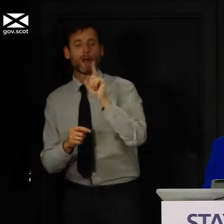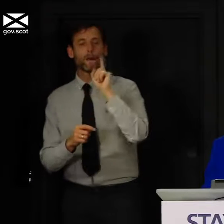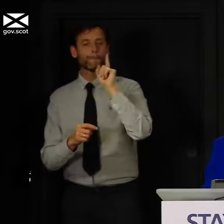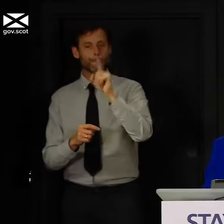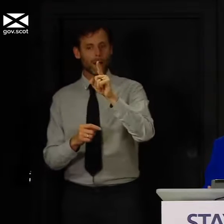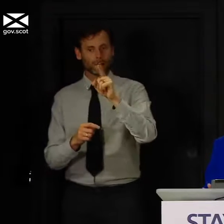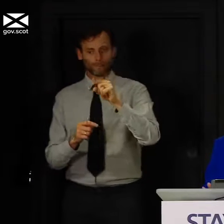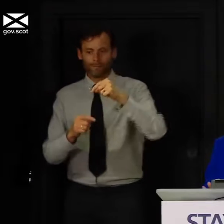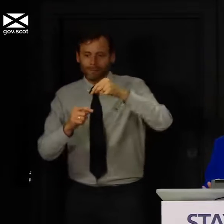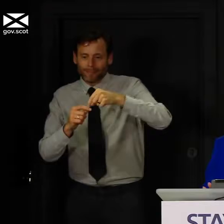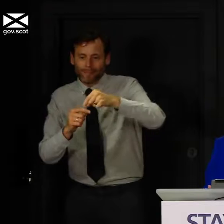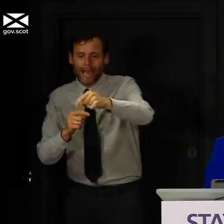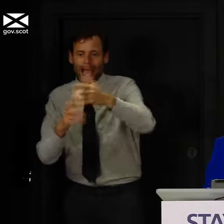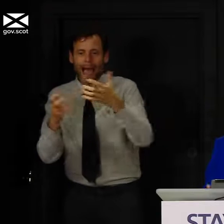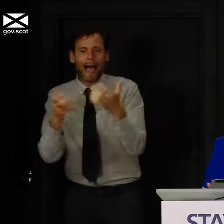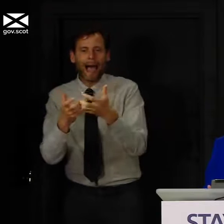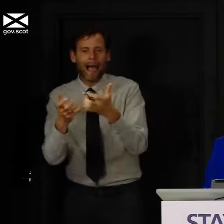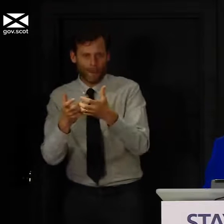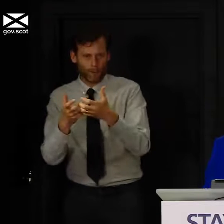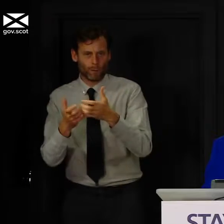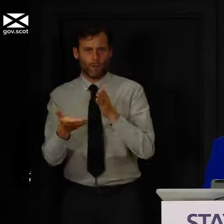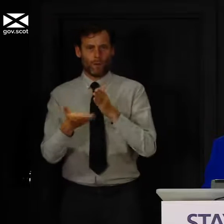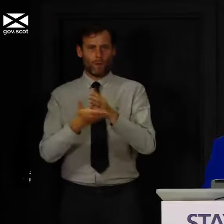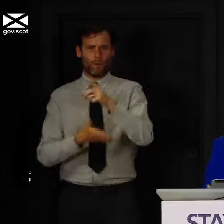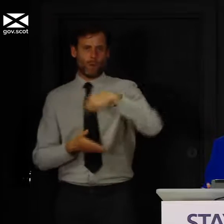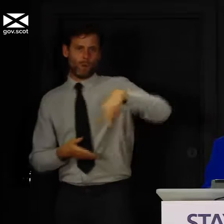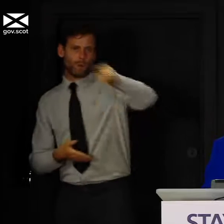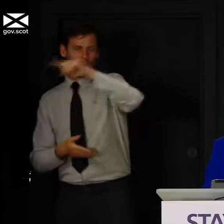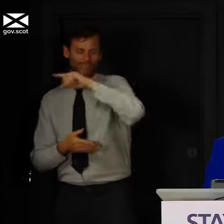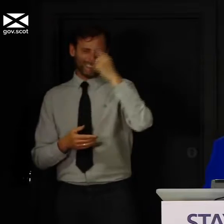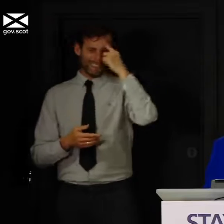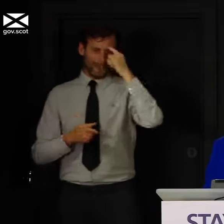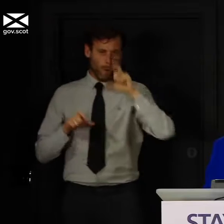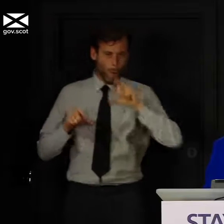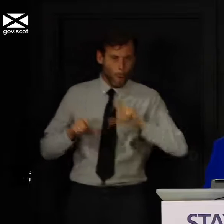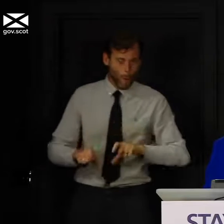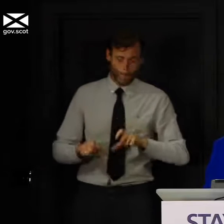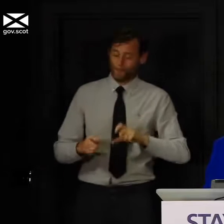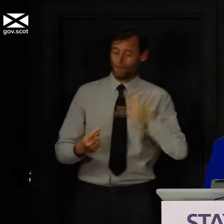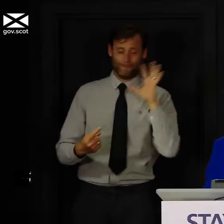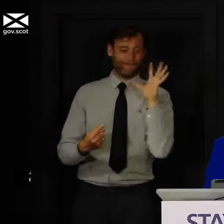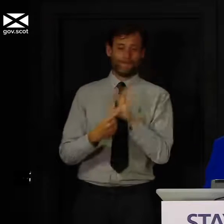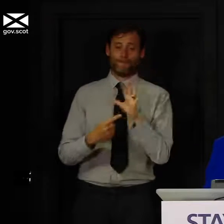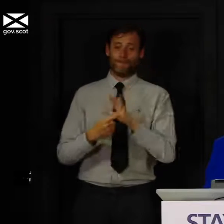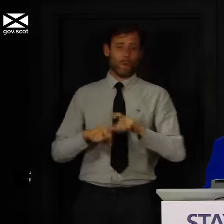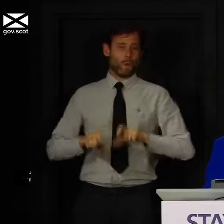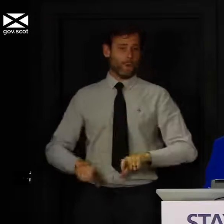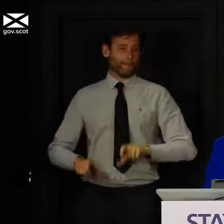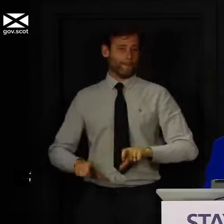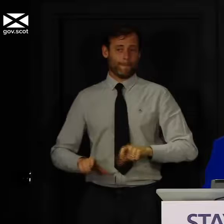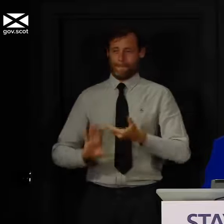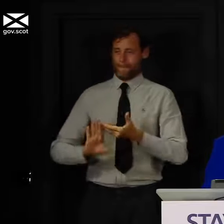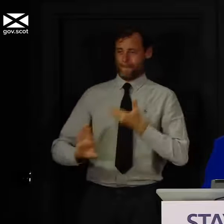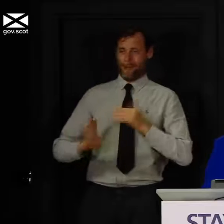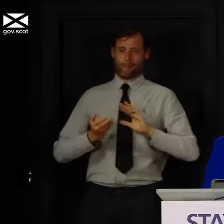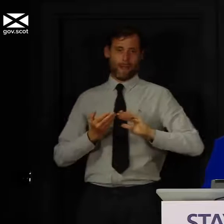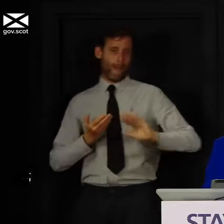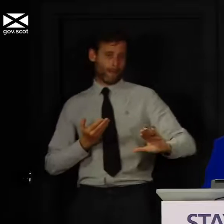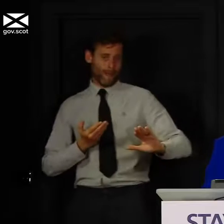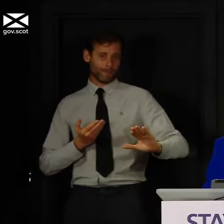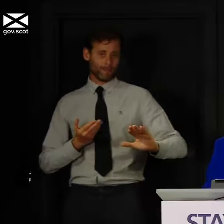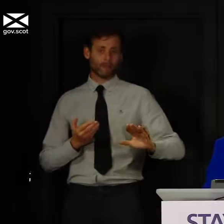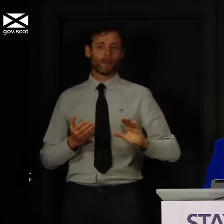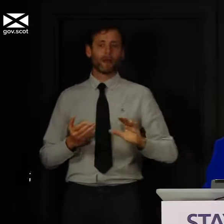stick with the measures that are in place. Stay at home remains the message. Those additional easing